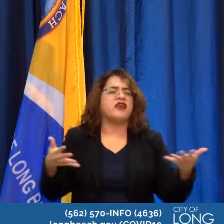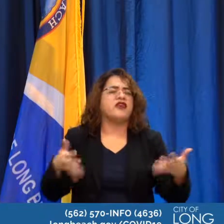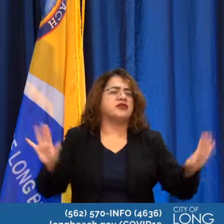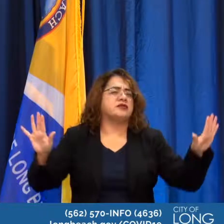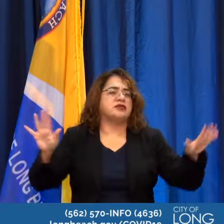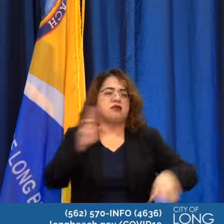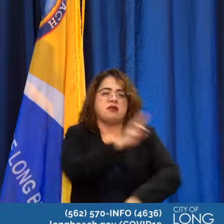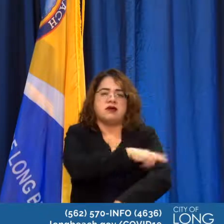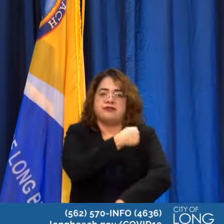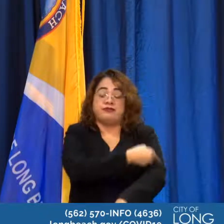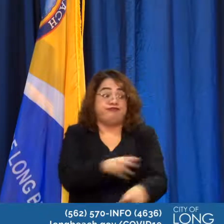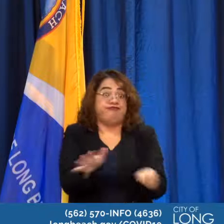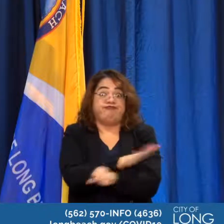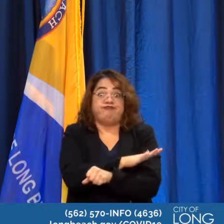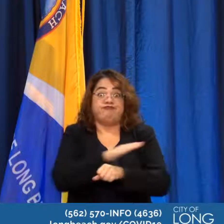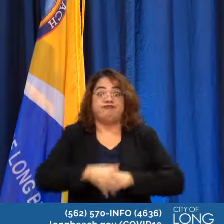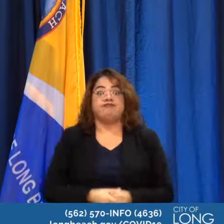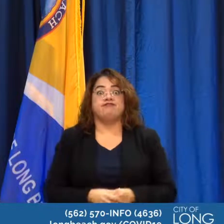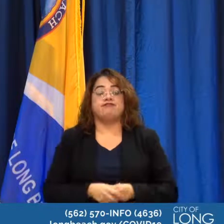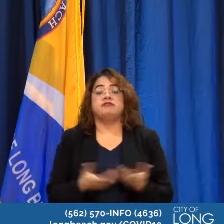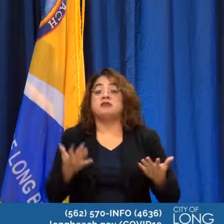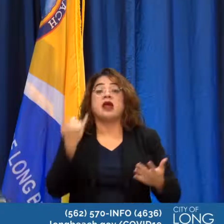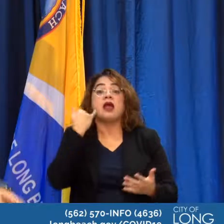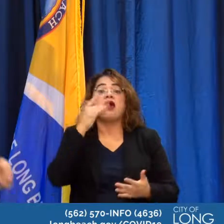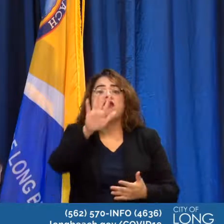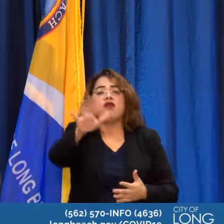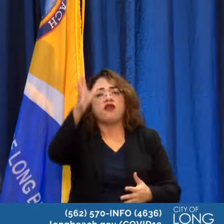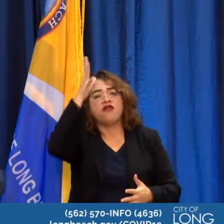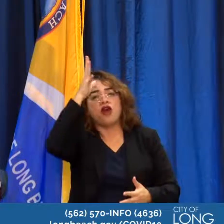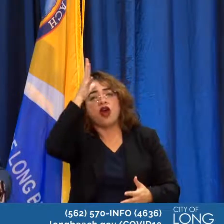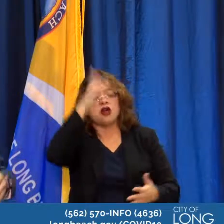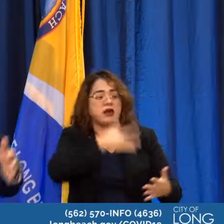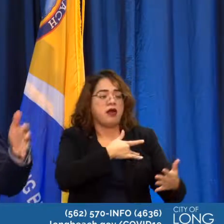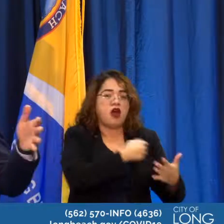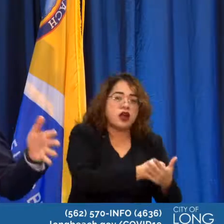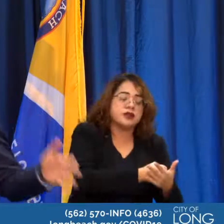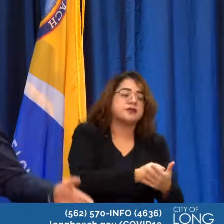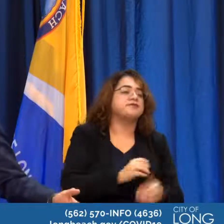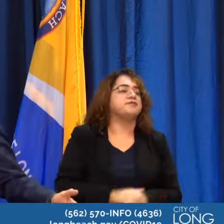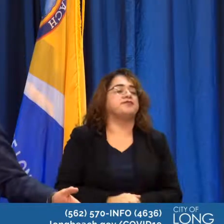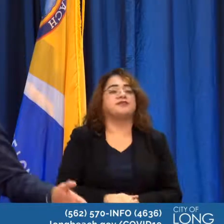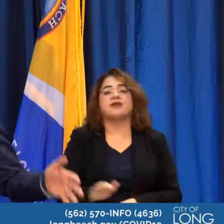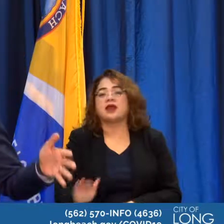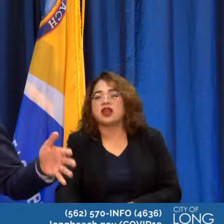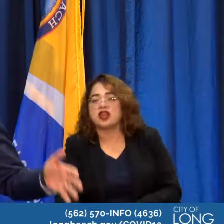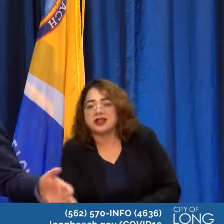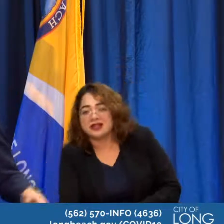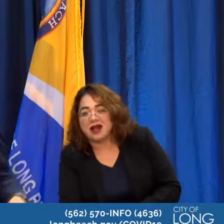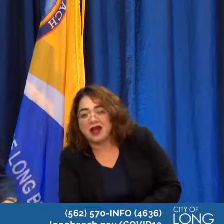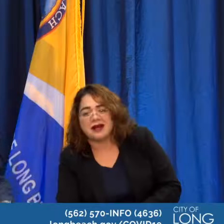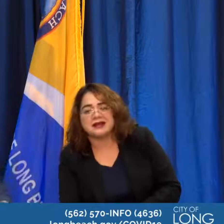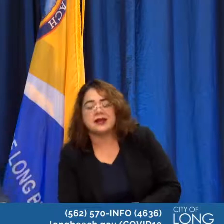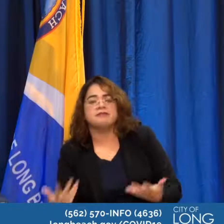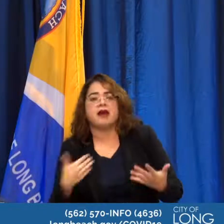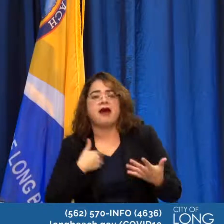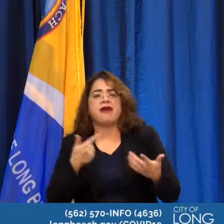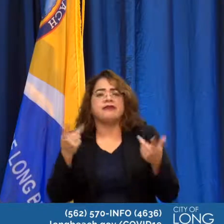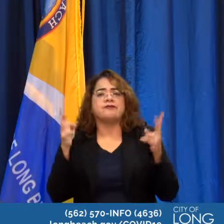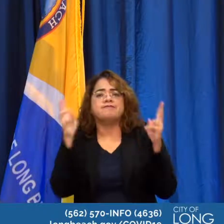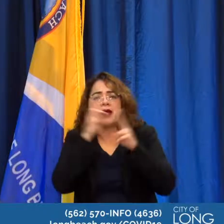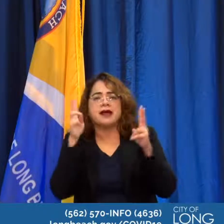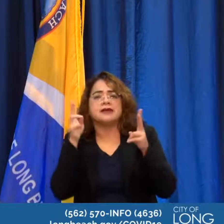if a father has a heart attack, or what if a kid is in an accident and needs access to medical